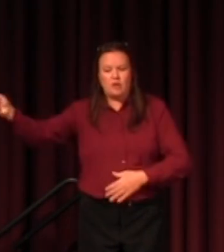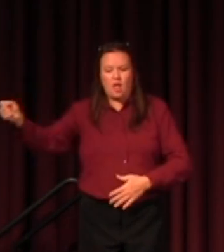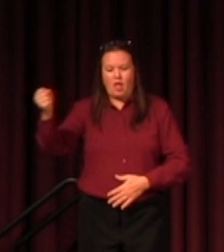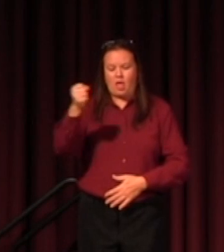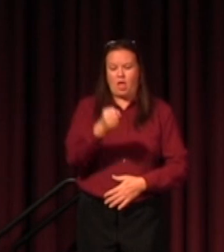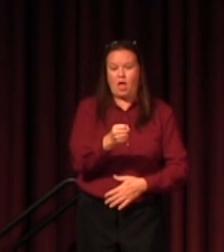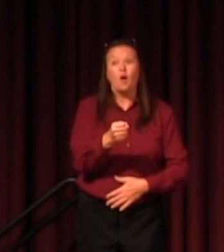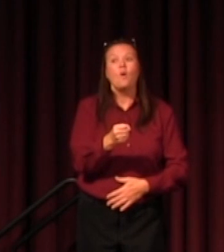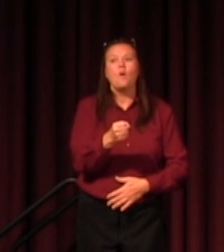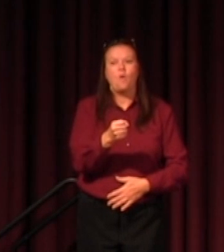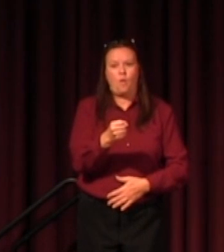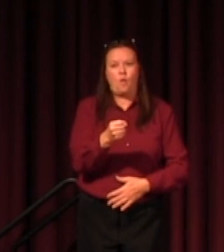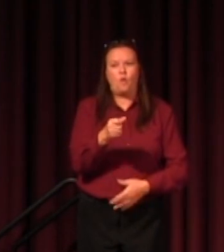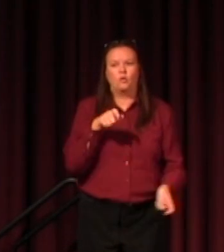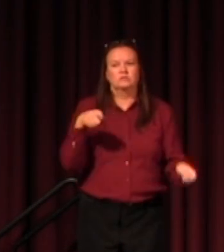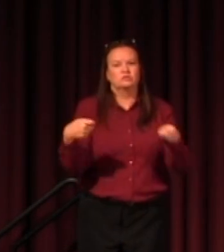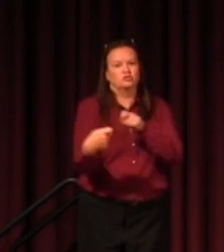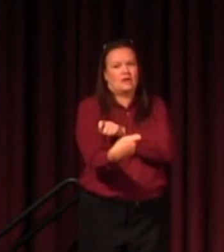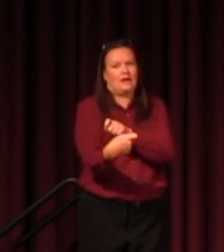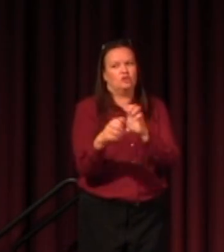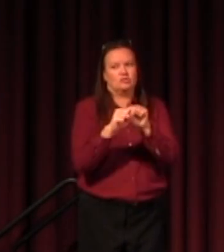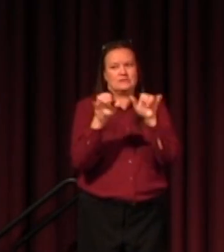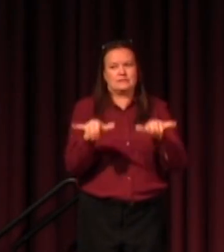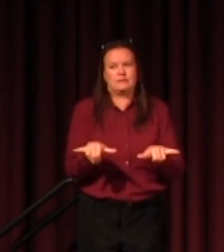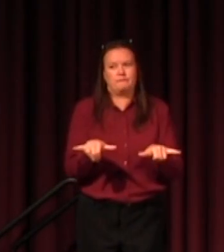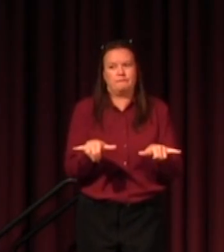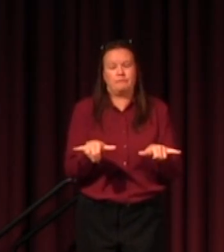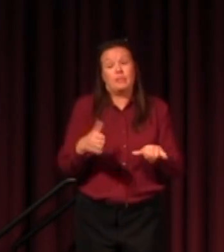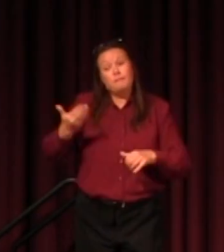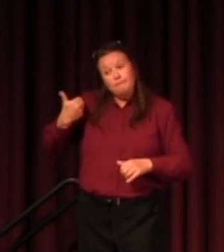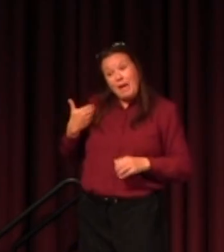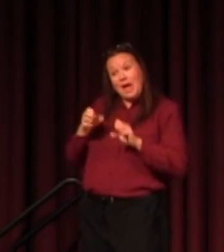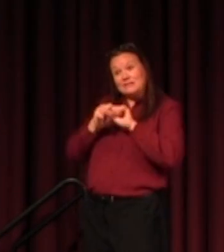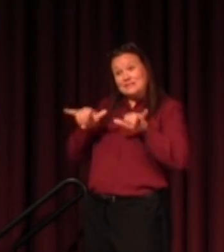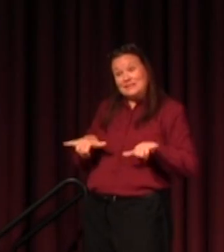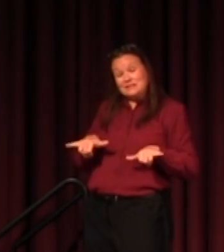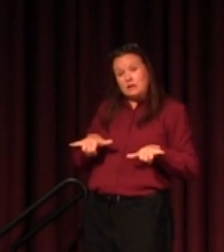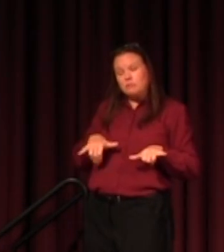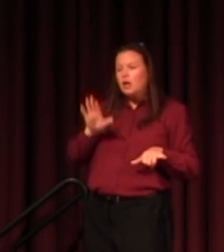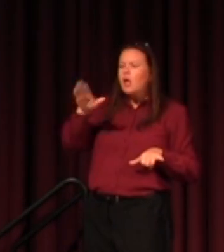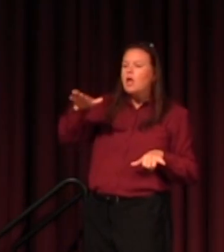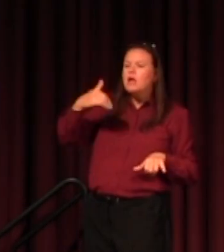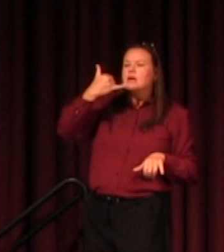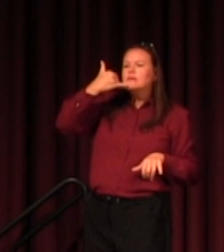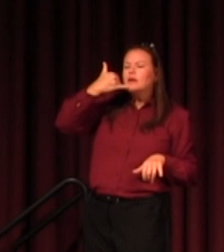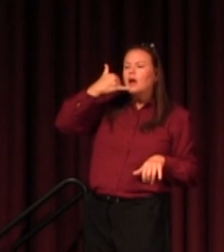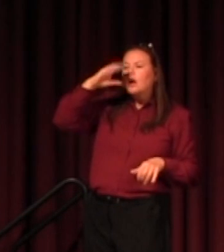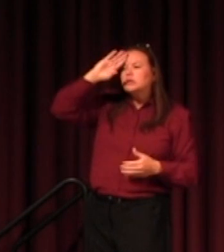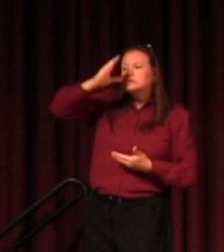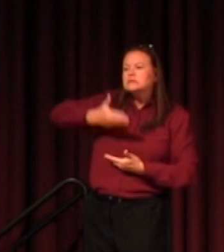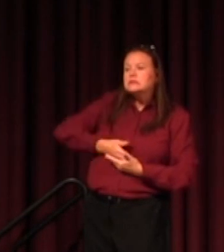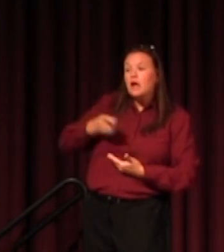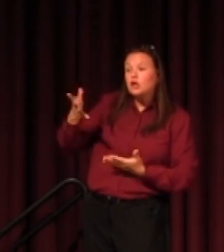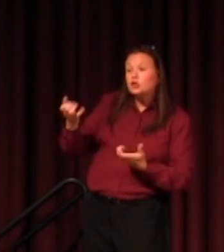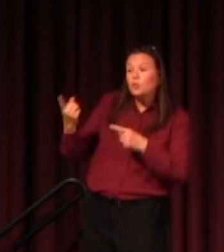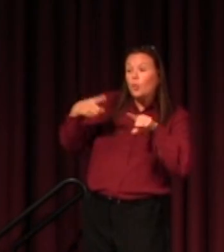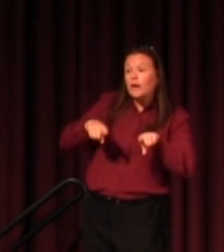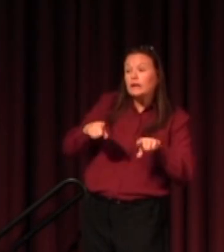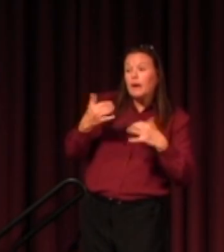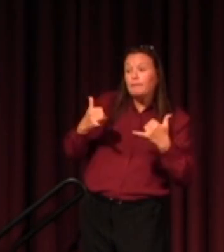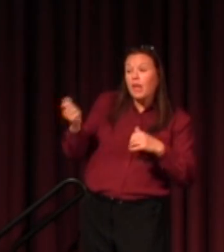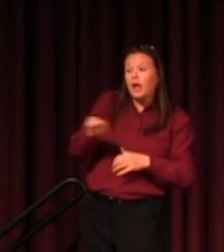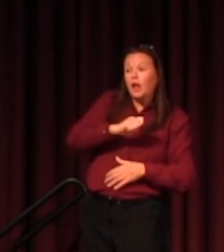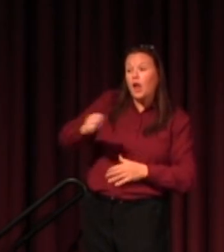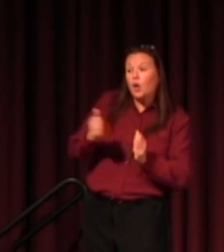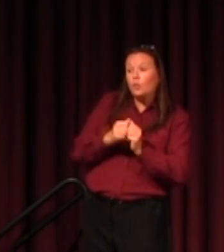This system now with Angela is a different system. Old system, ring, ring, son, you wanna come play pickleball with me? Sure, dad. New